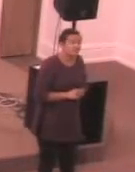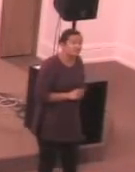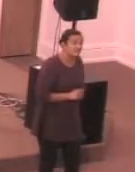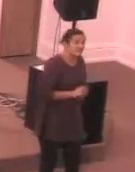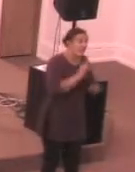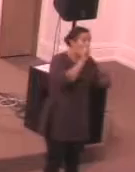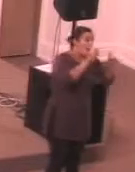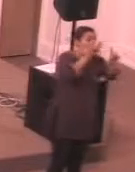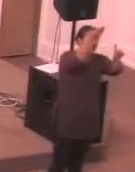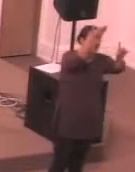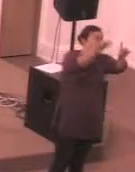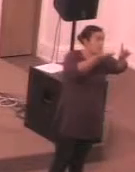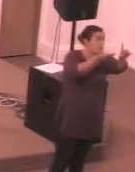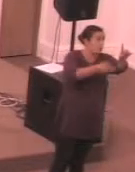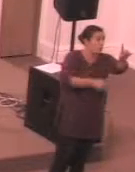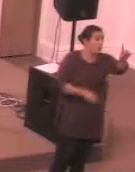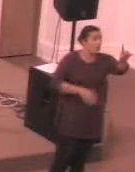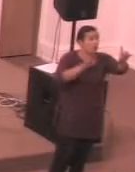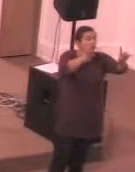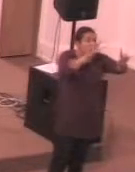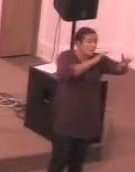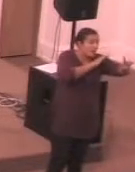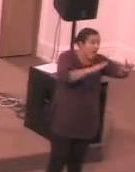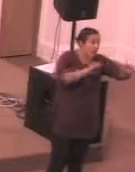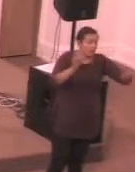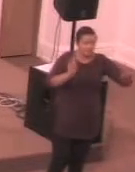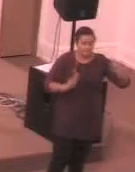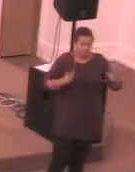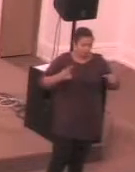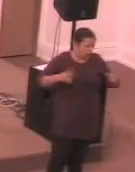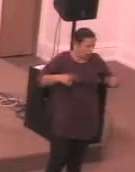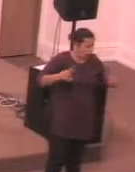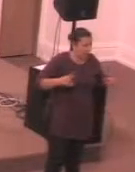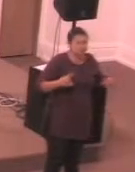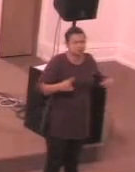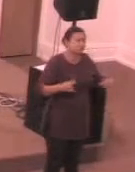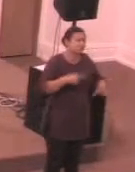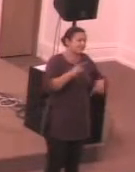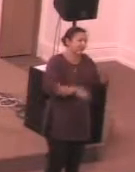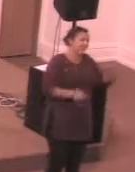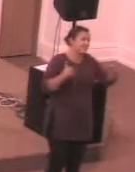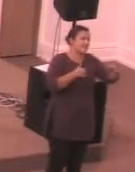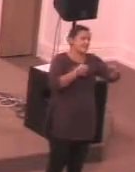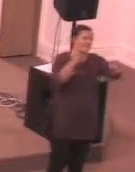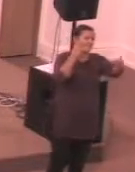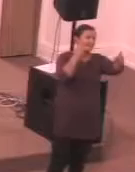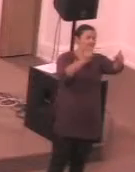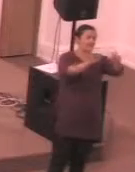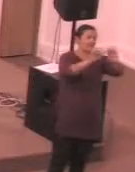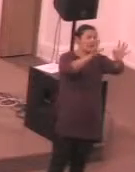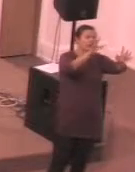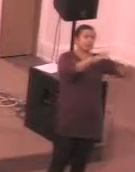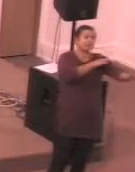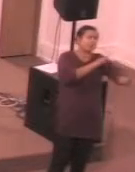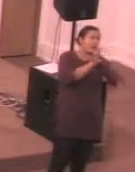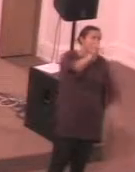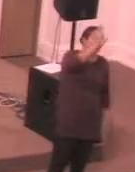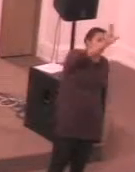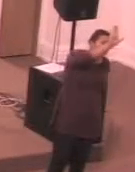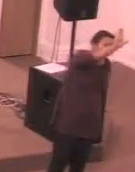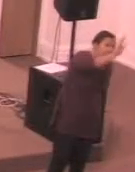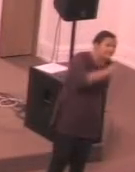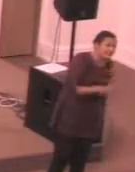You're the only God whose power none can contend. You're the